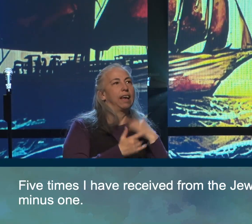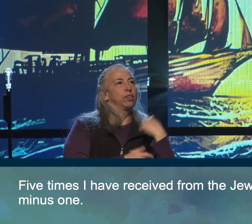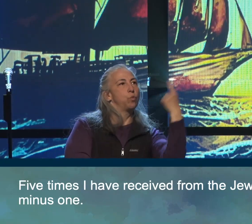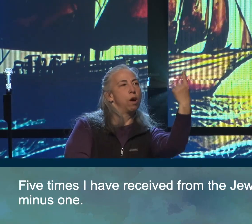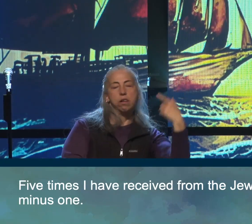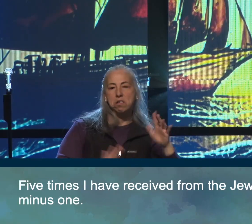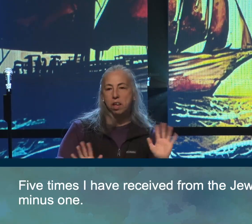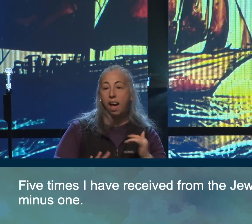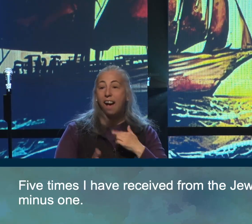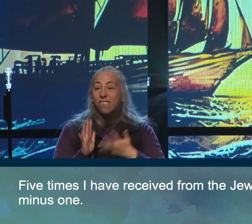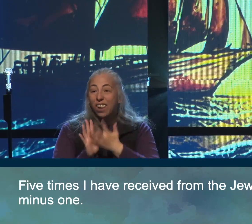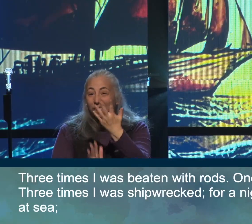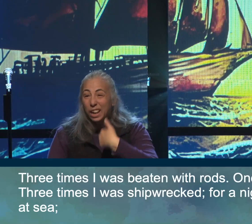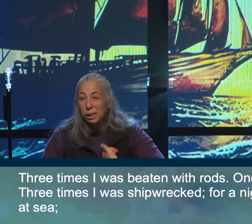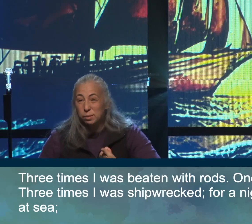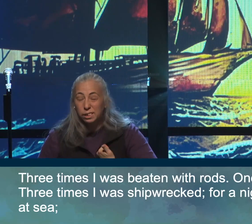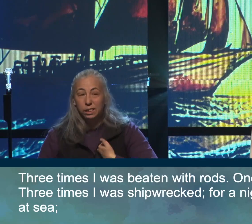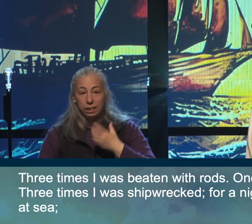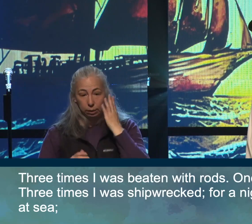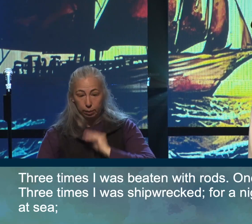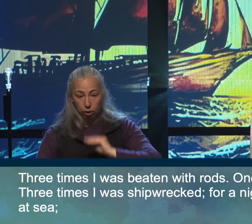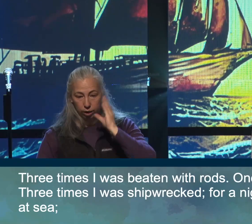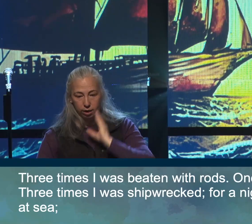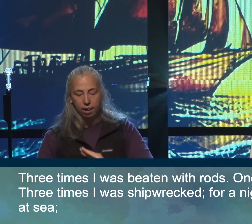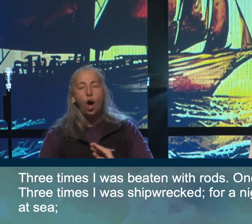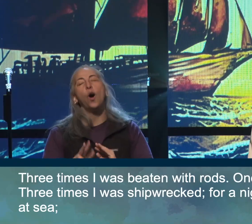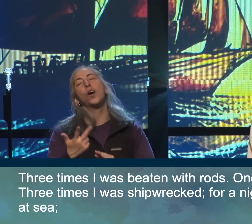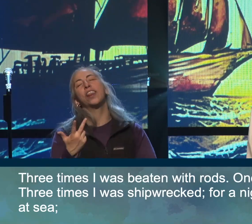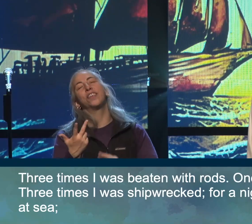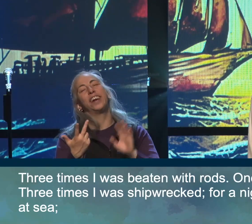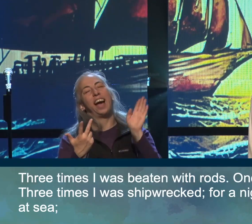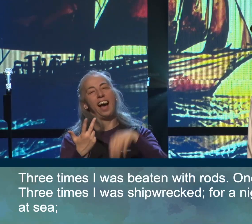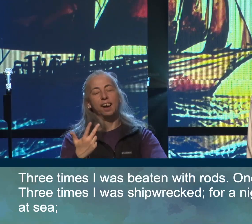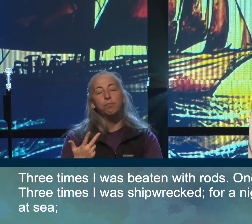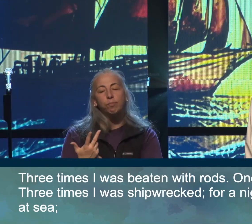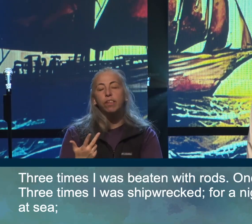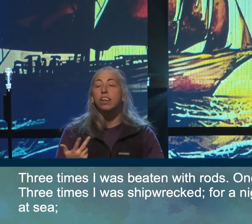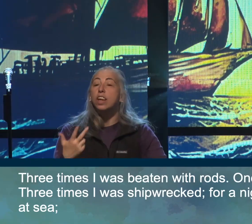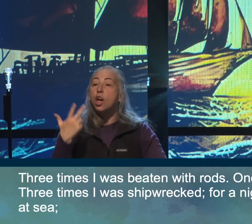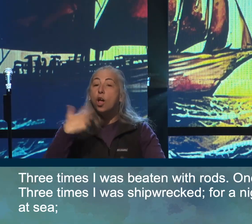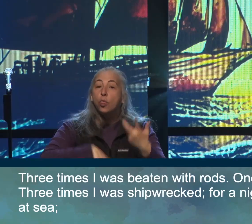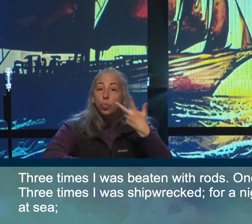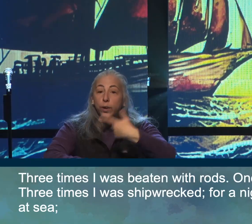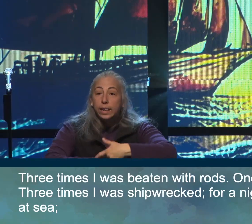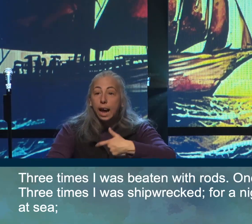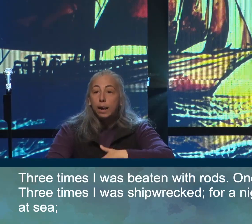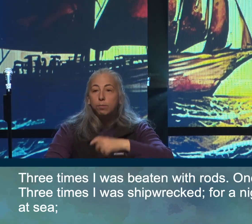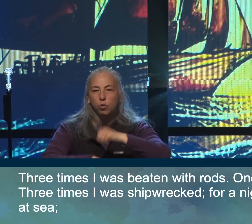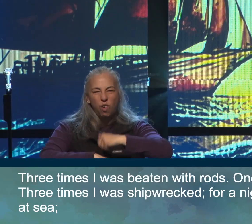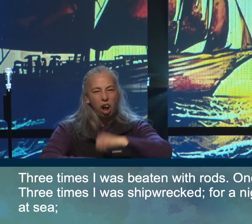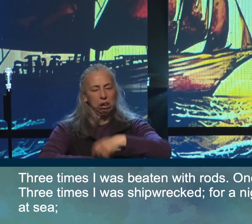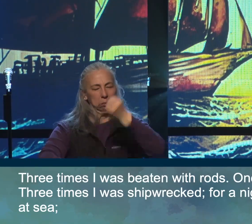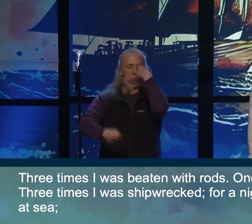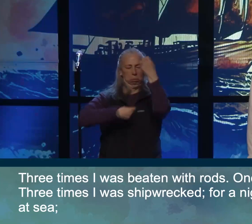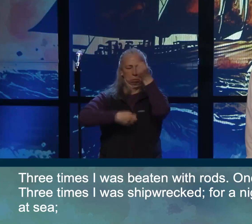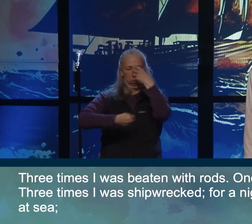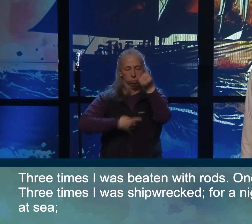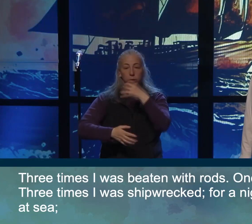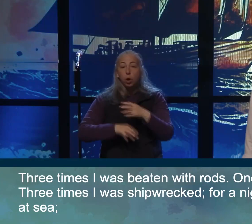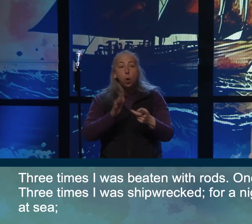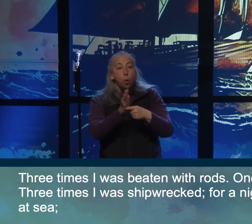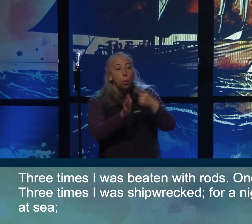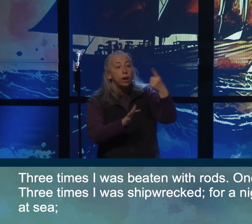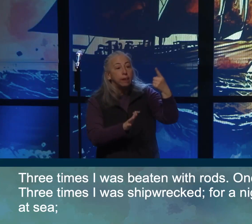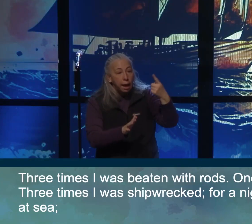got it 5 times. 3 times, I knew there was 3 coming. 3 times I was beaten with rods. Once I received